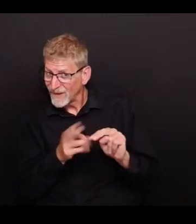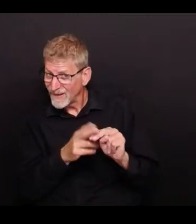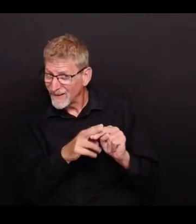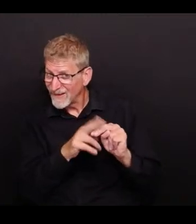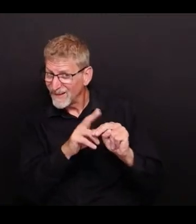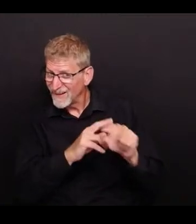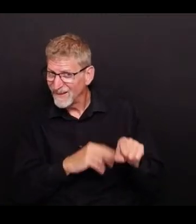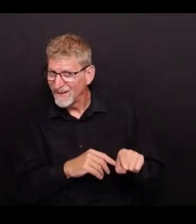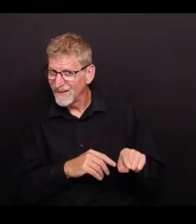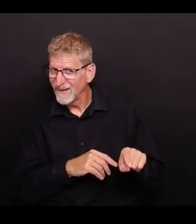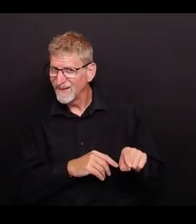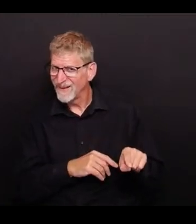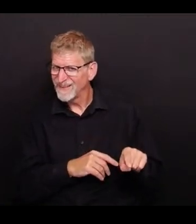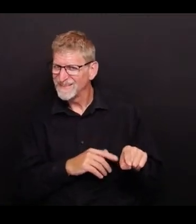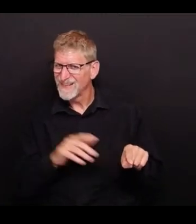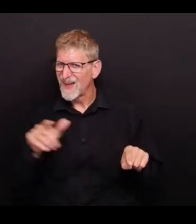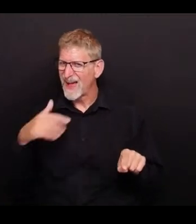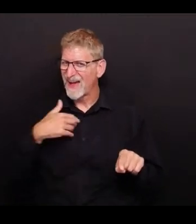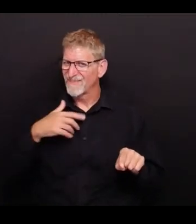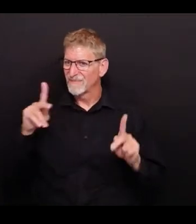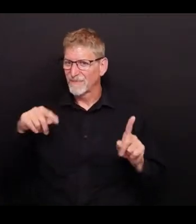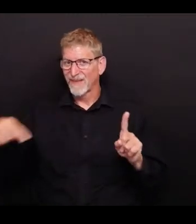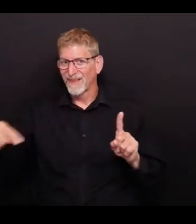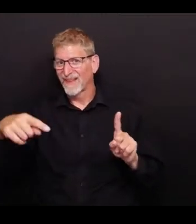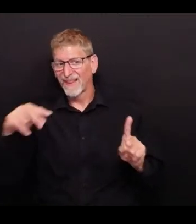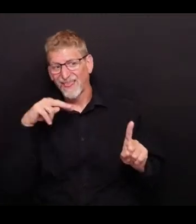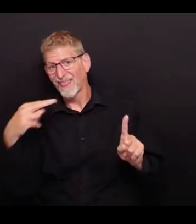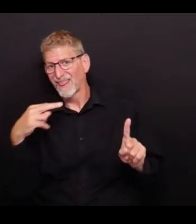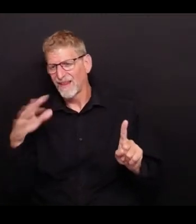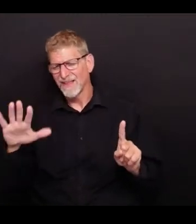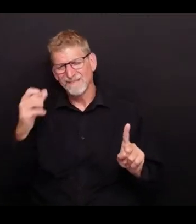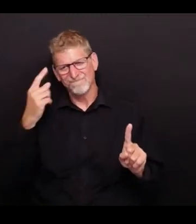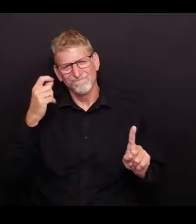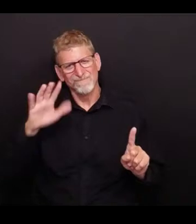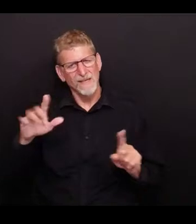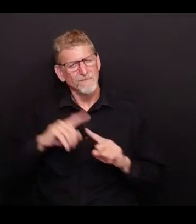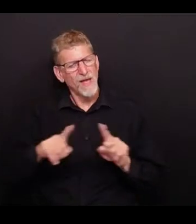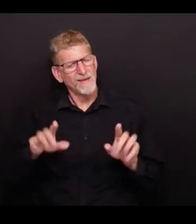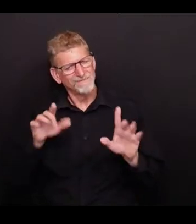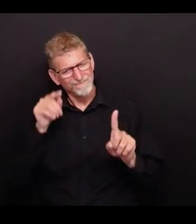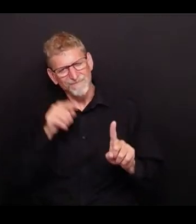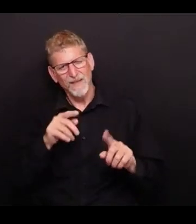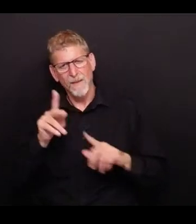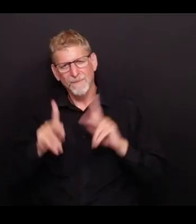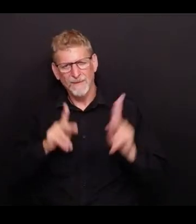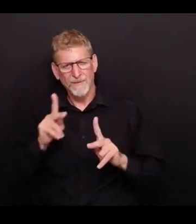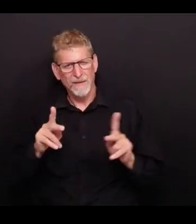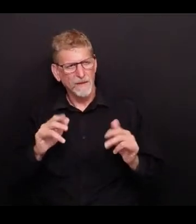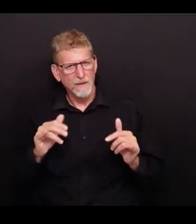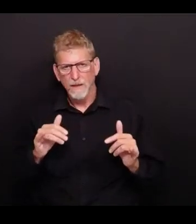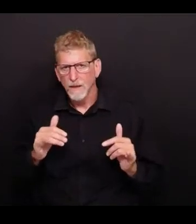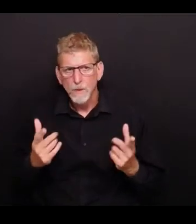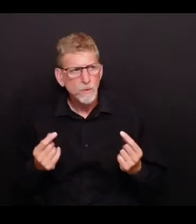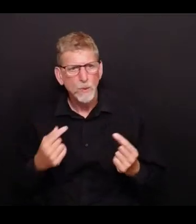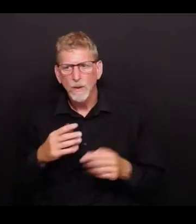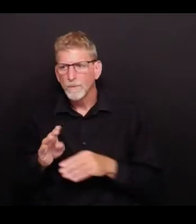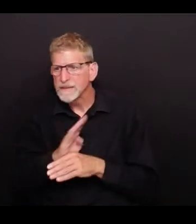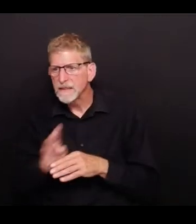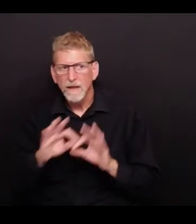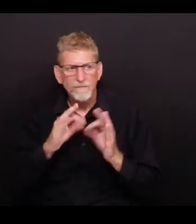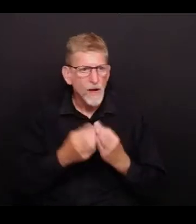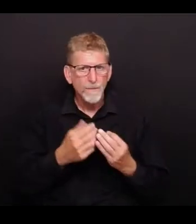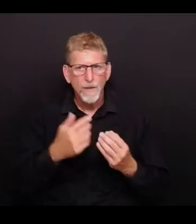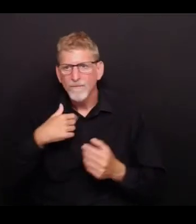that in that age group, that's kind of a peak time for busyness, both with work, with